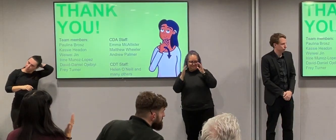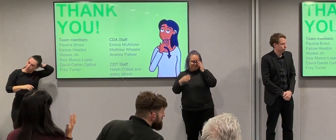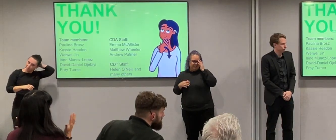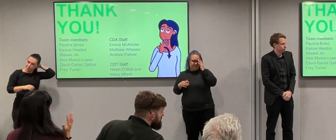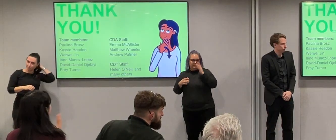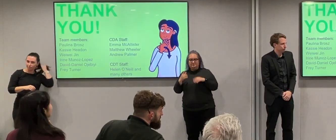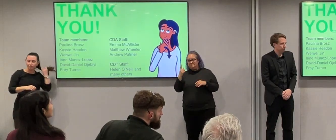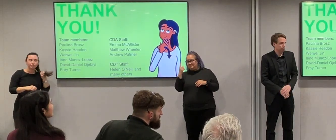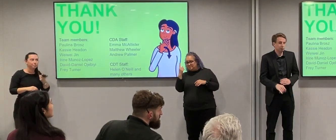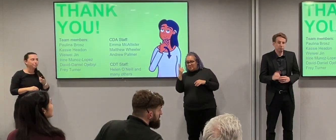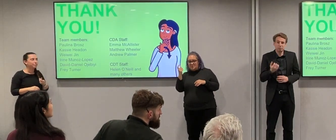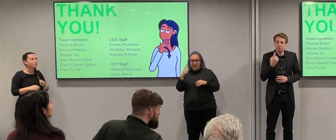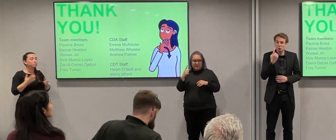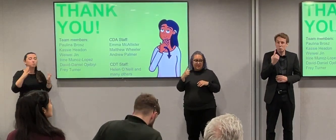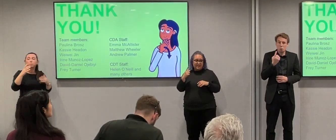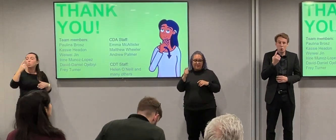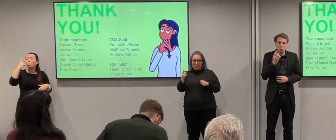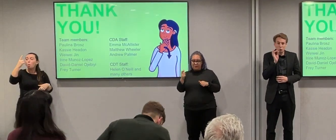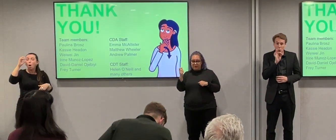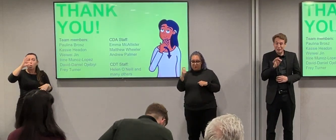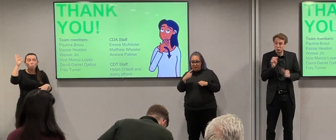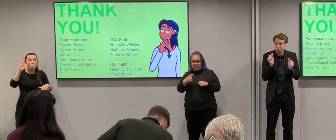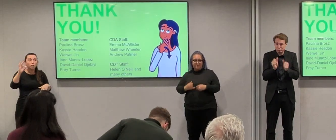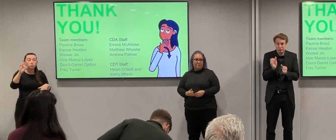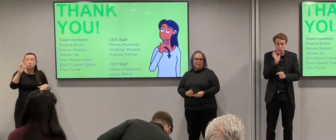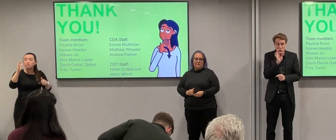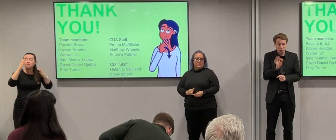Maybe we can have one very quick question.